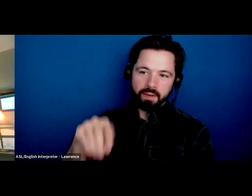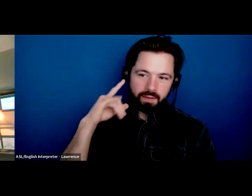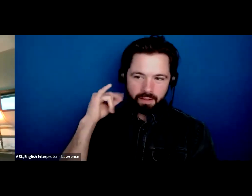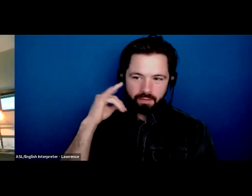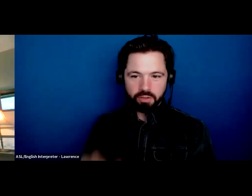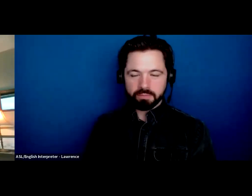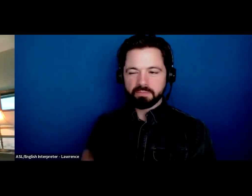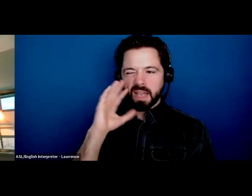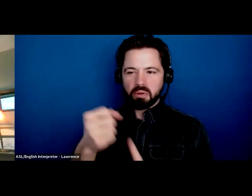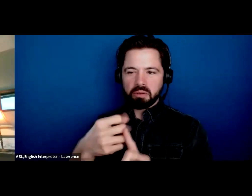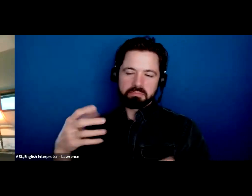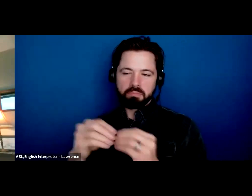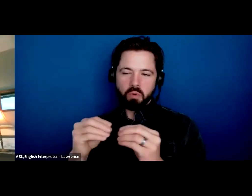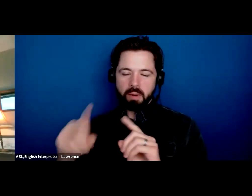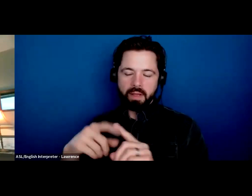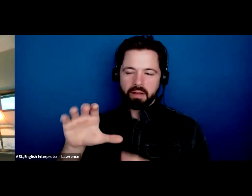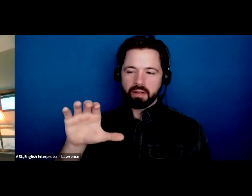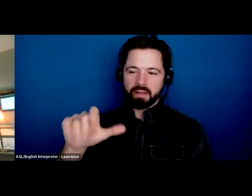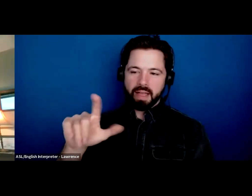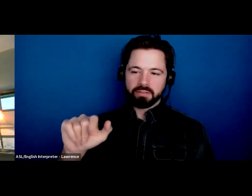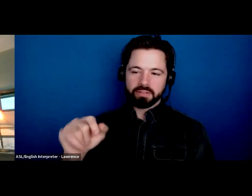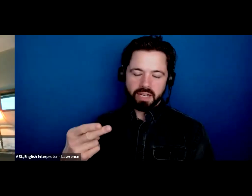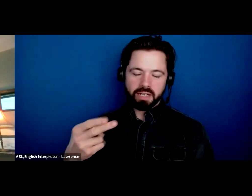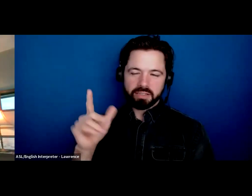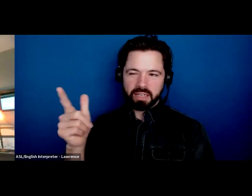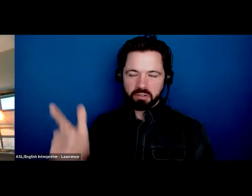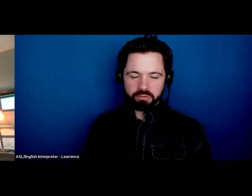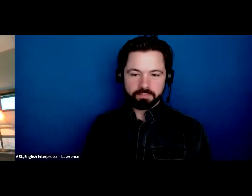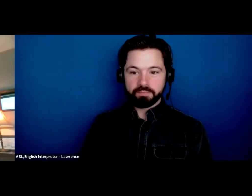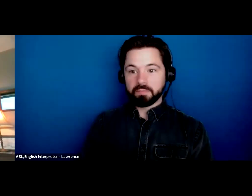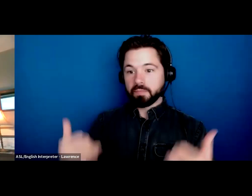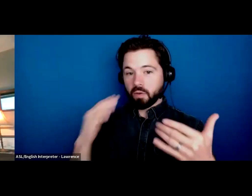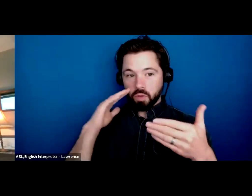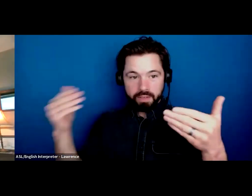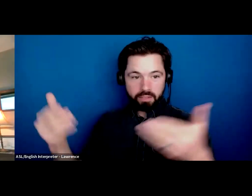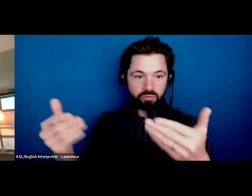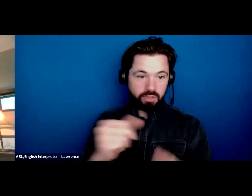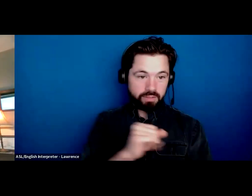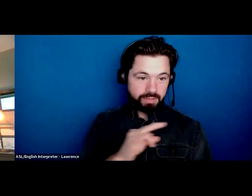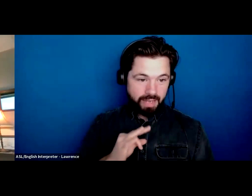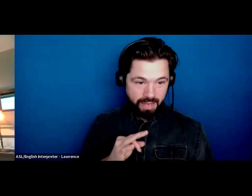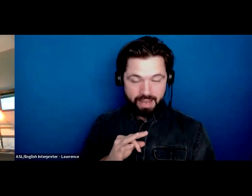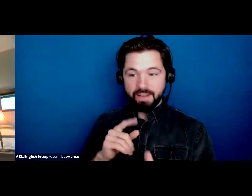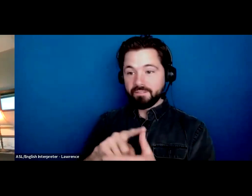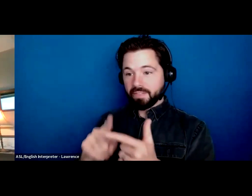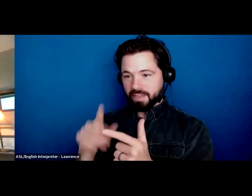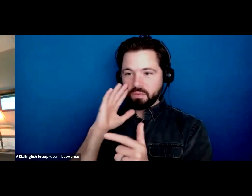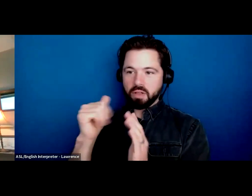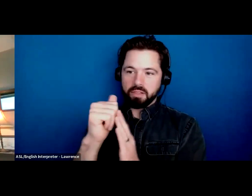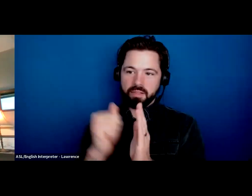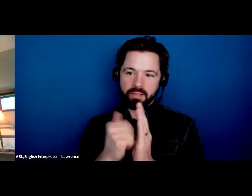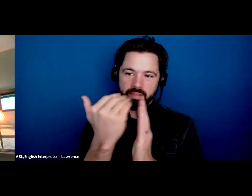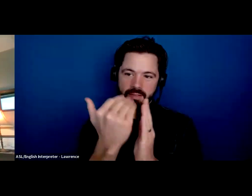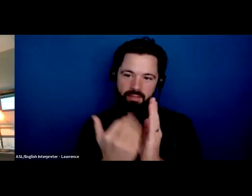little bit more about CalTASH shortly. So for today, I'm going to do introductions of our staff that we have, and then I'll go into our agenda. We